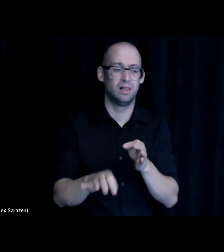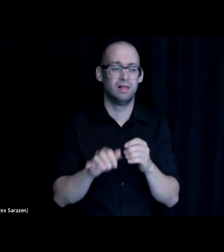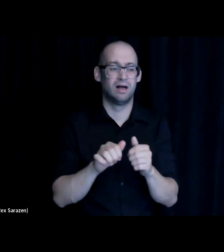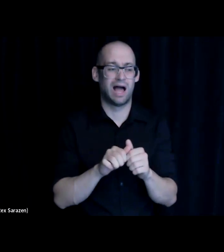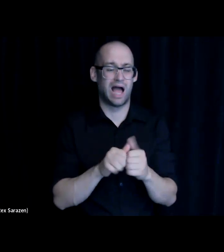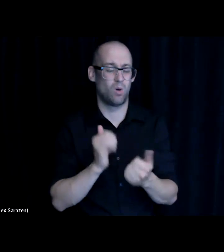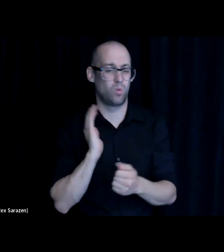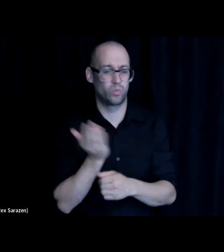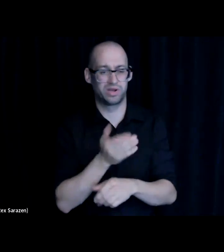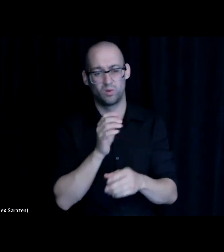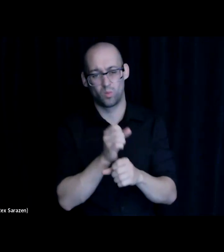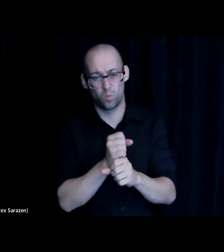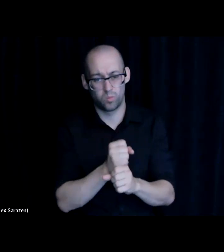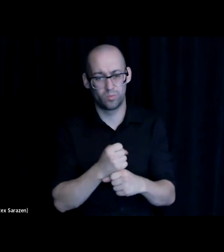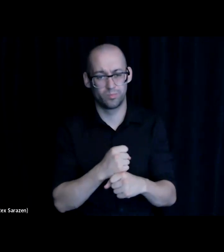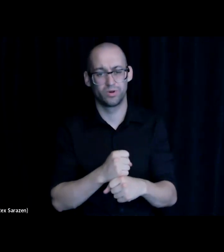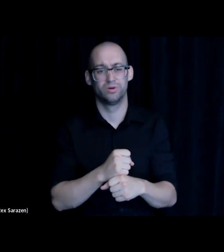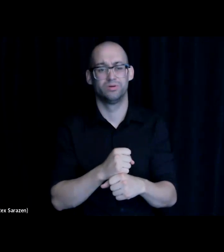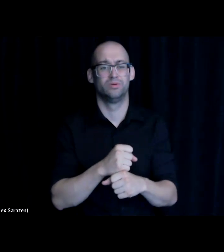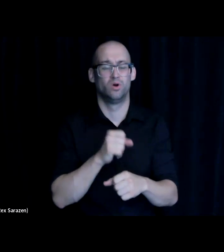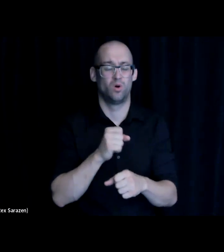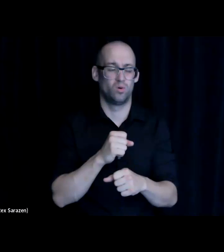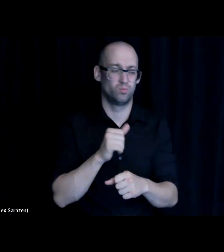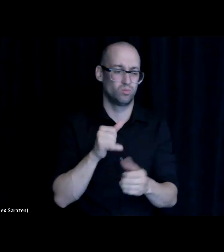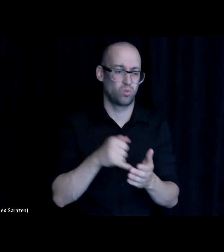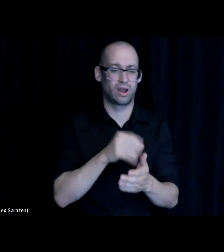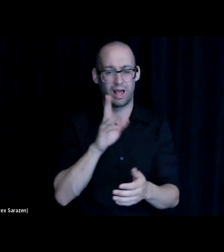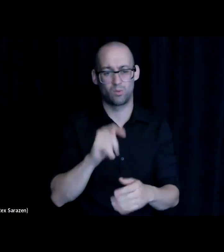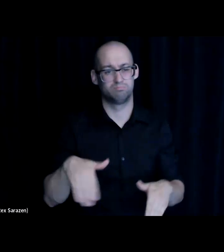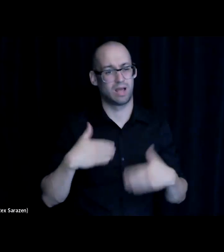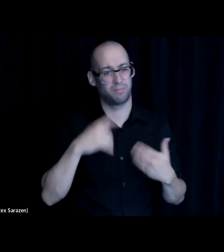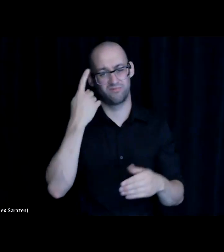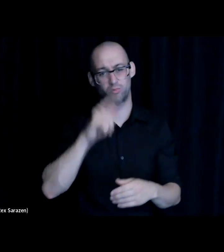CSU level. Happy to pass it on to the next panelist.